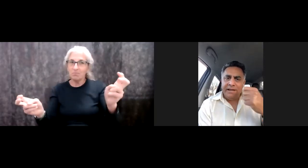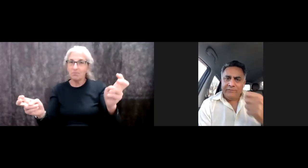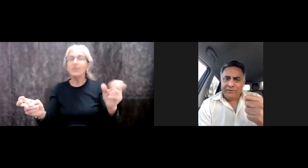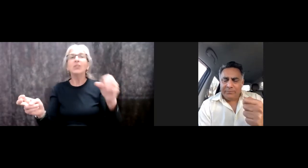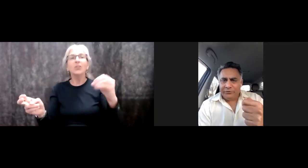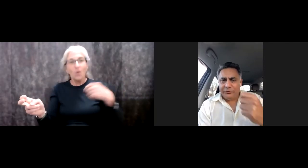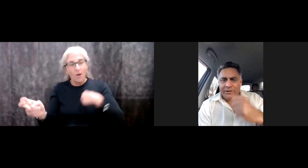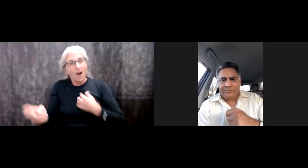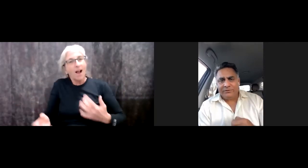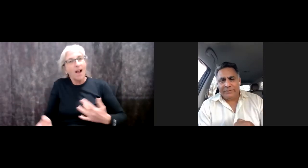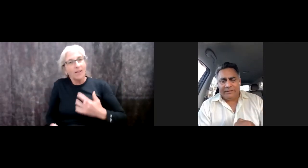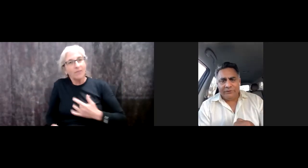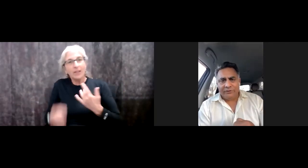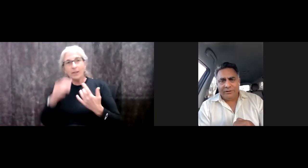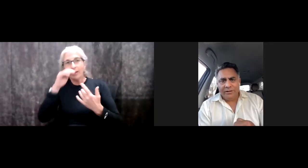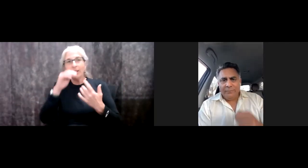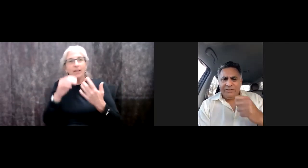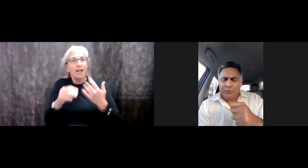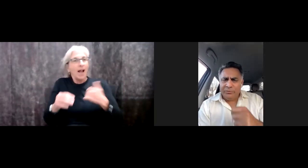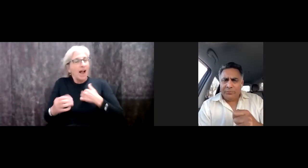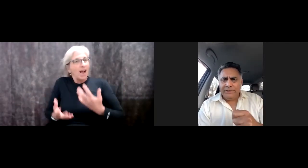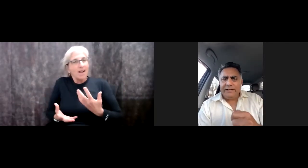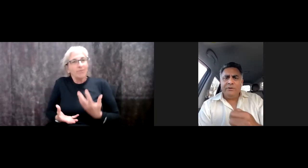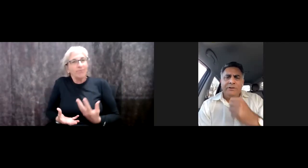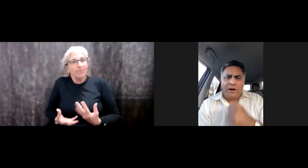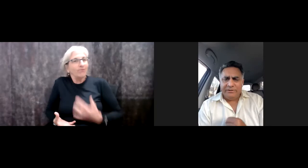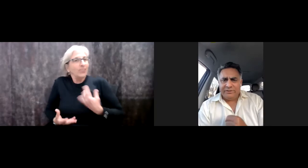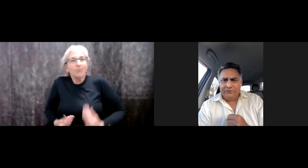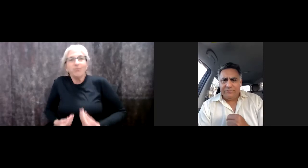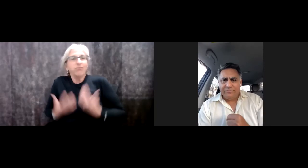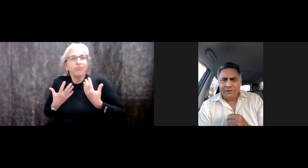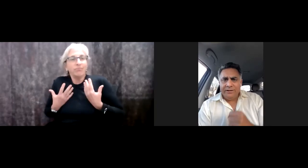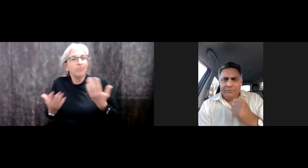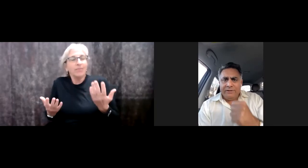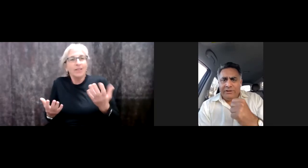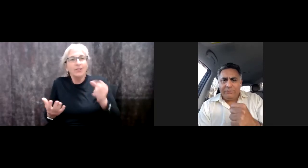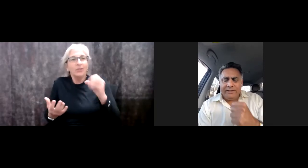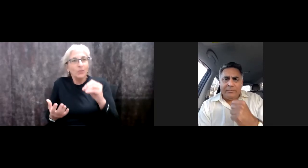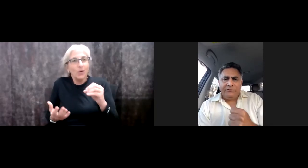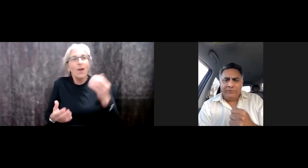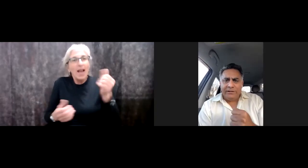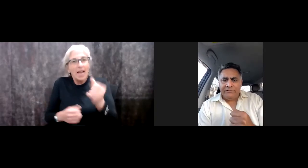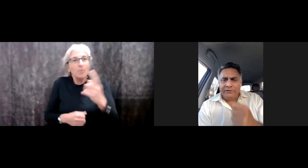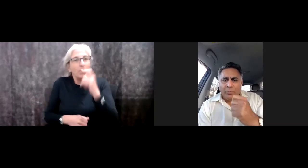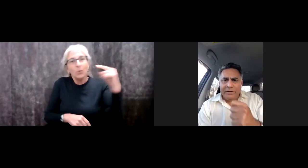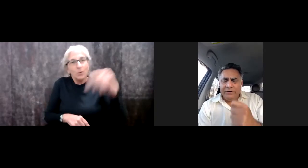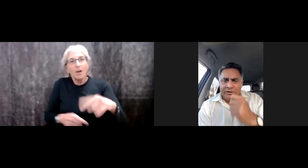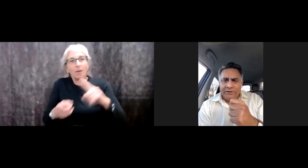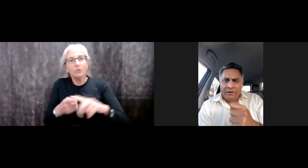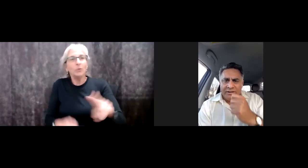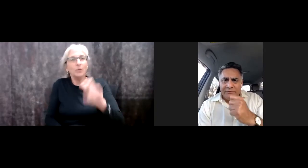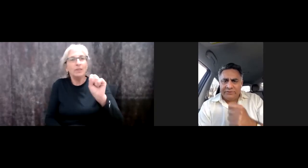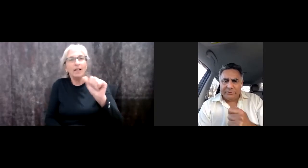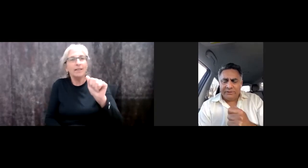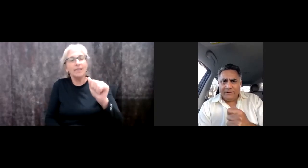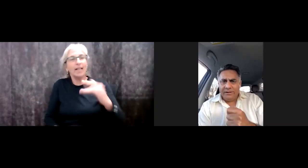excites every person to come to this great nation. But it's most importantly that you adopt this nation. When you take the Pledge of Allegiance, it's one nation under